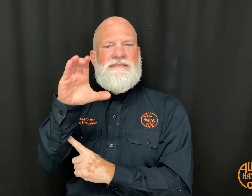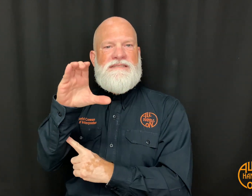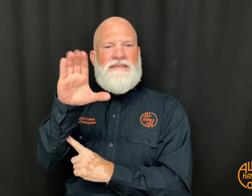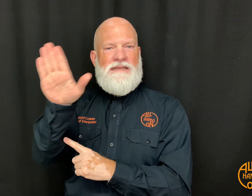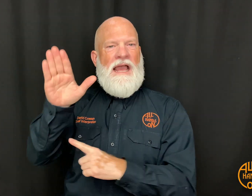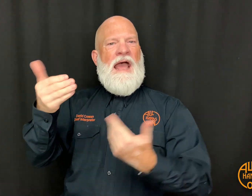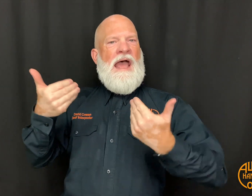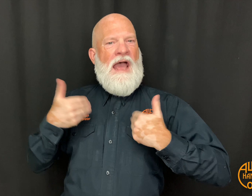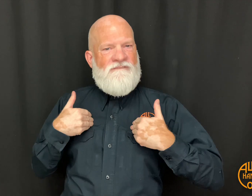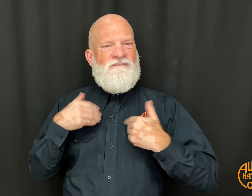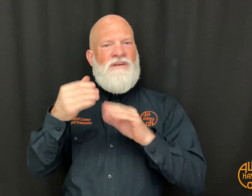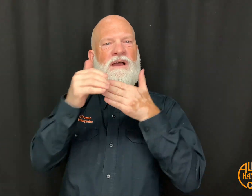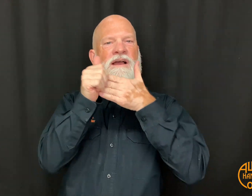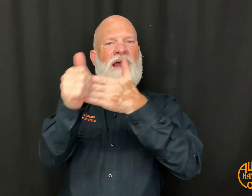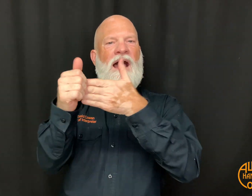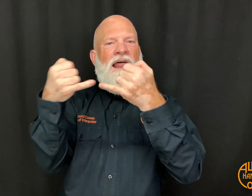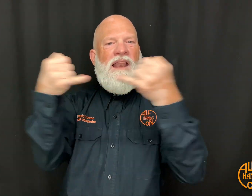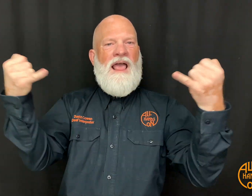The information is available on their website.